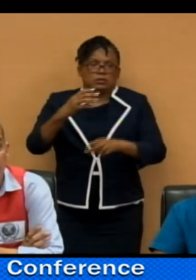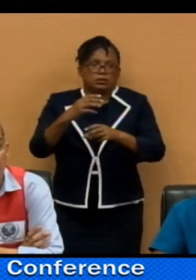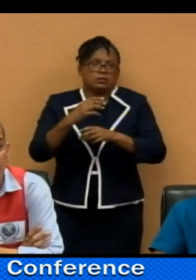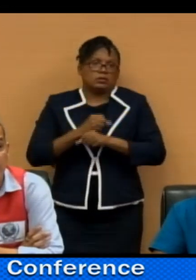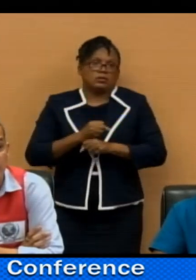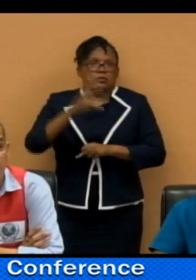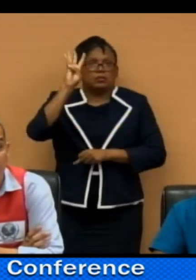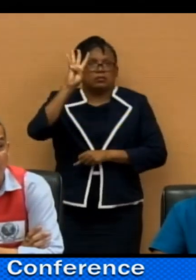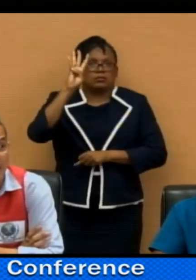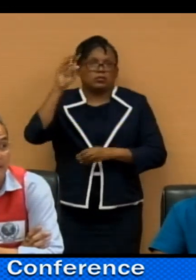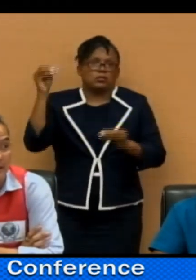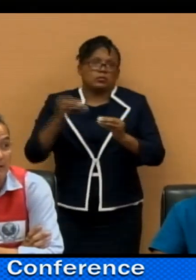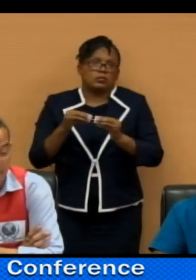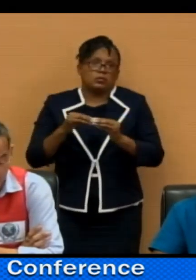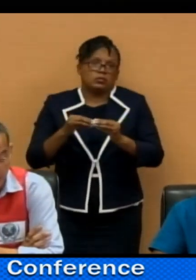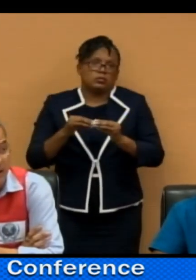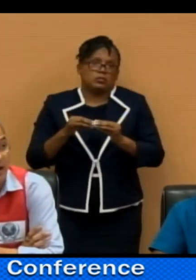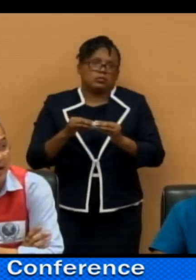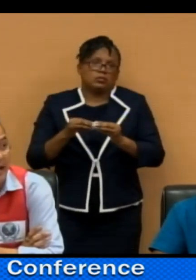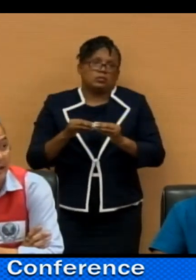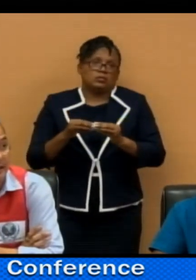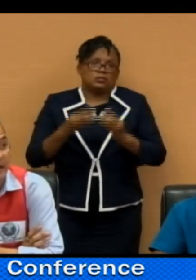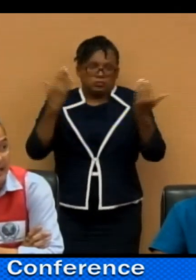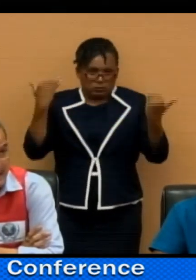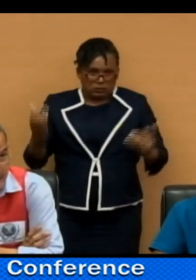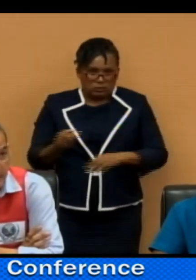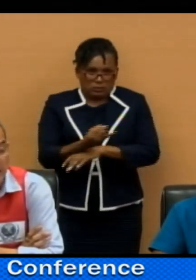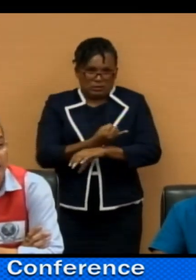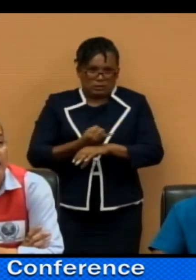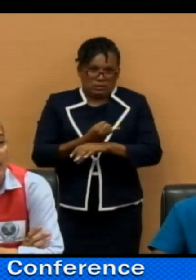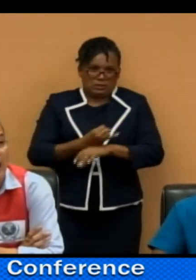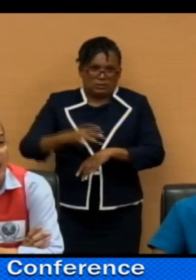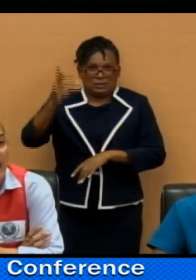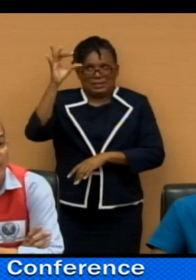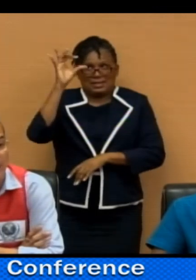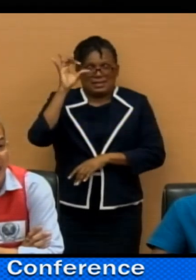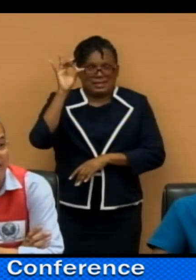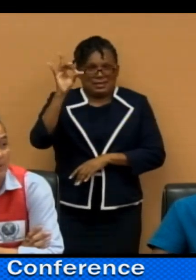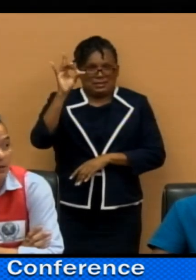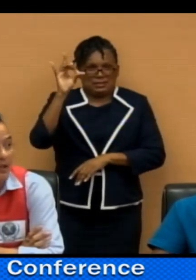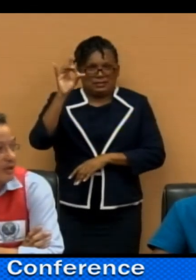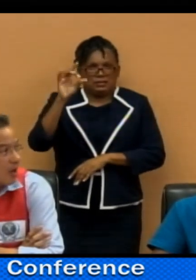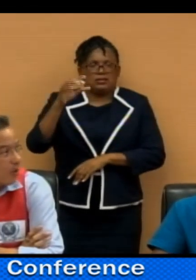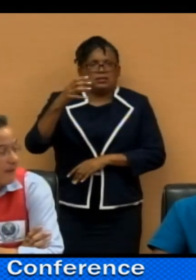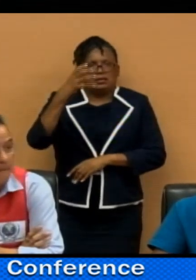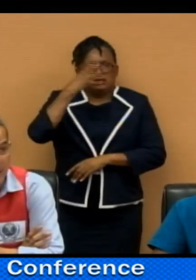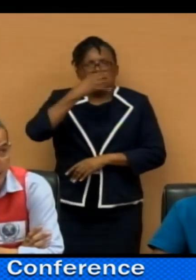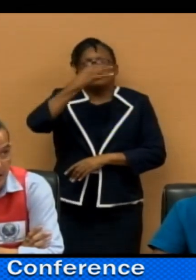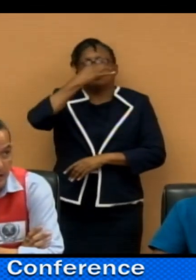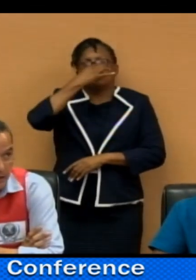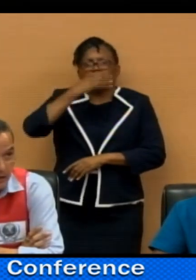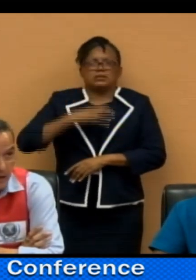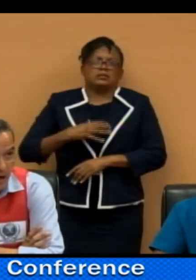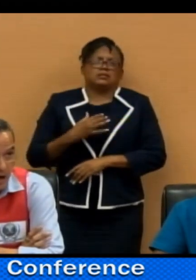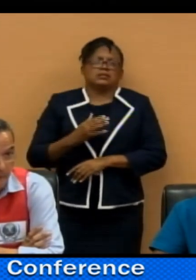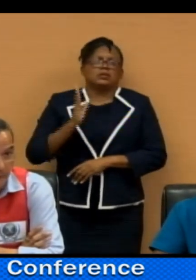additional ventilators, so we now have physically on island 8, and we have between now and